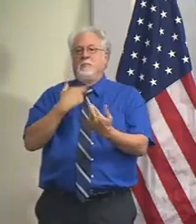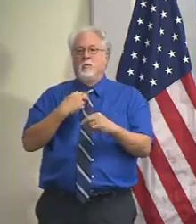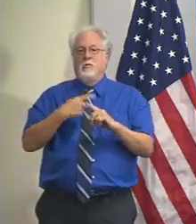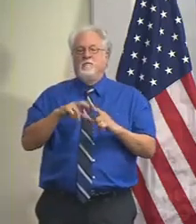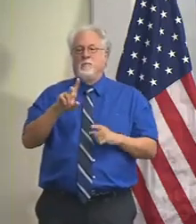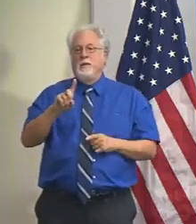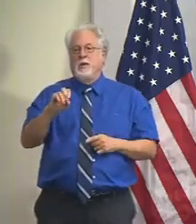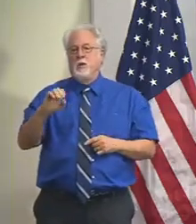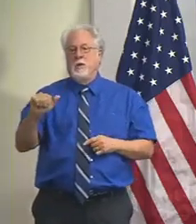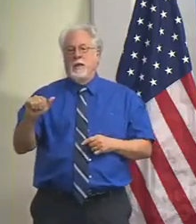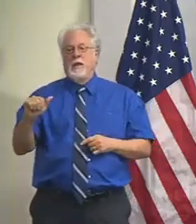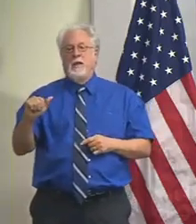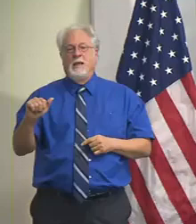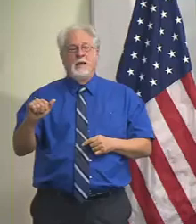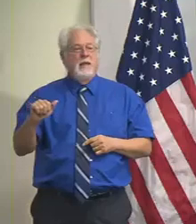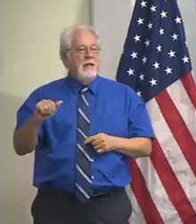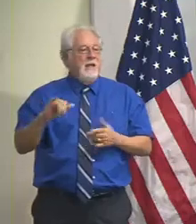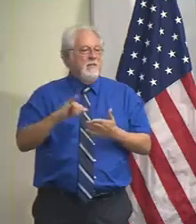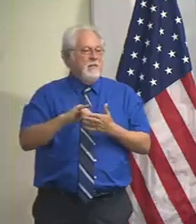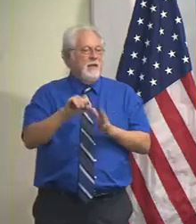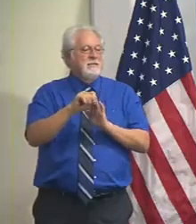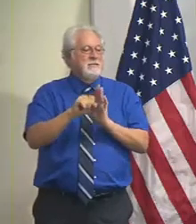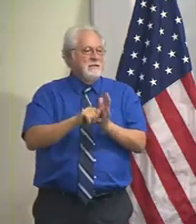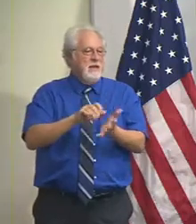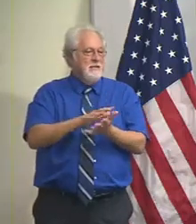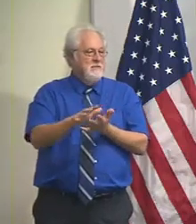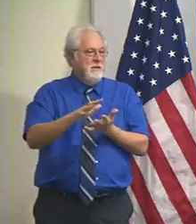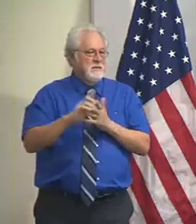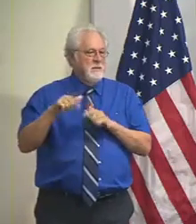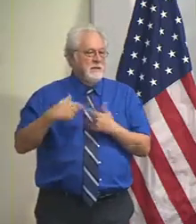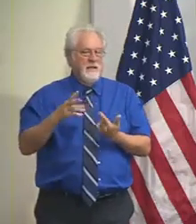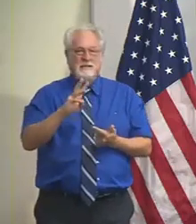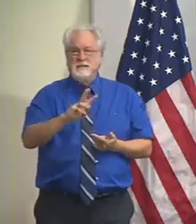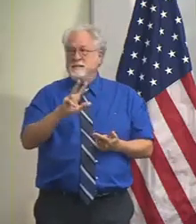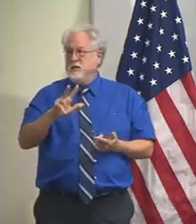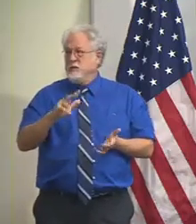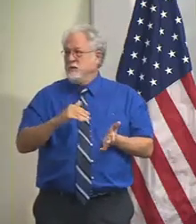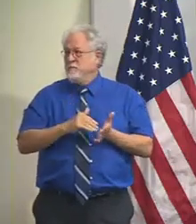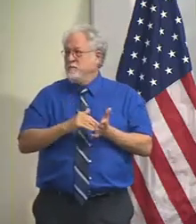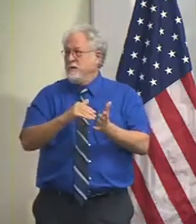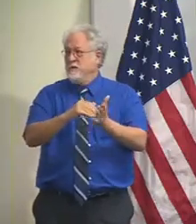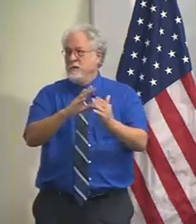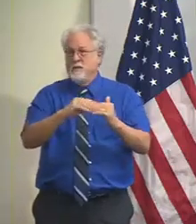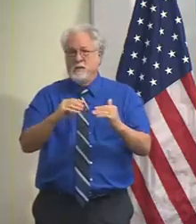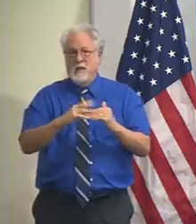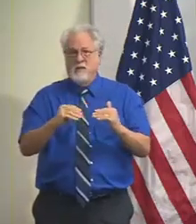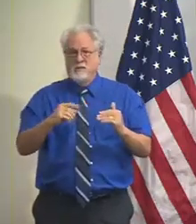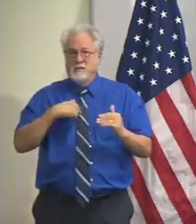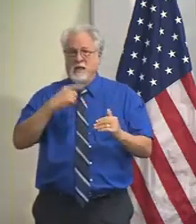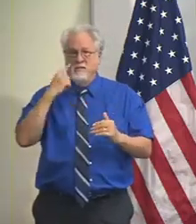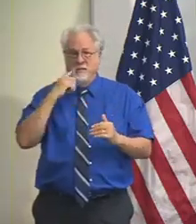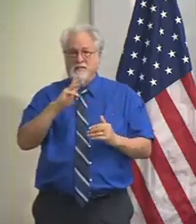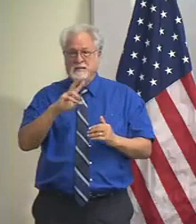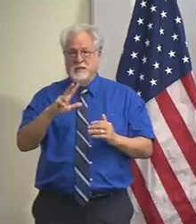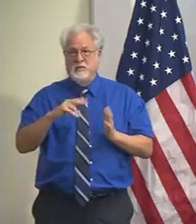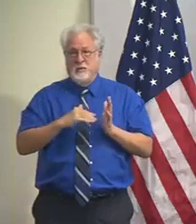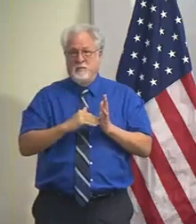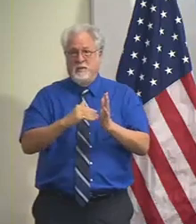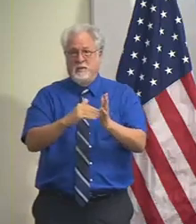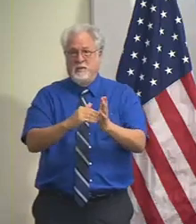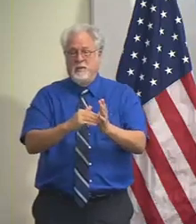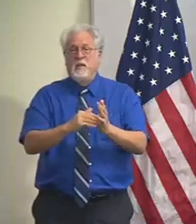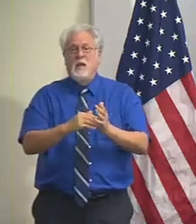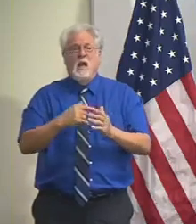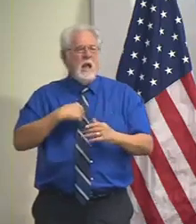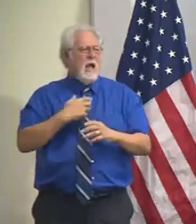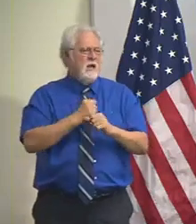of Administration that state expenses thus far are $63 million. I think it was 63.